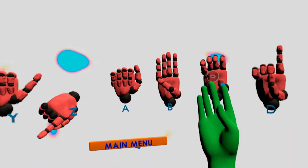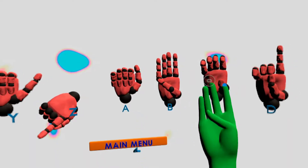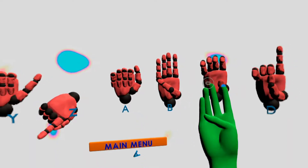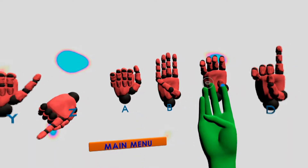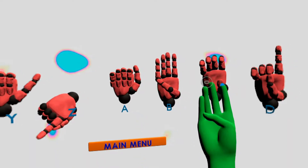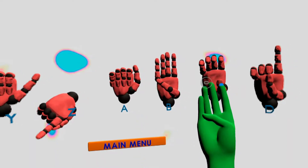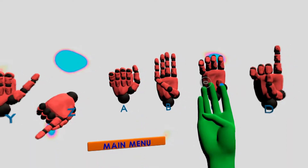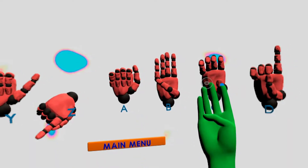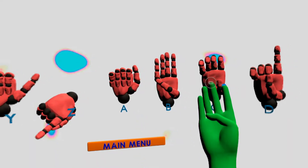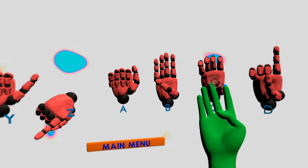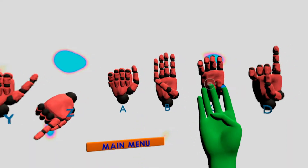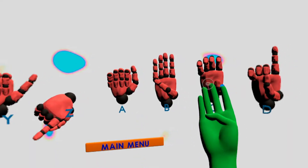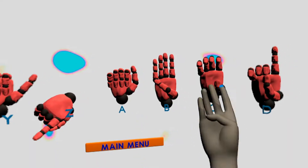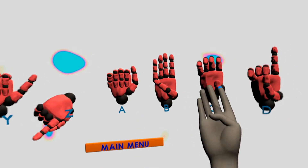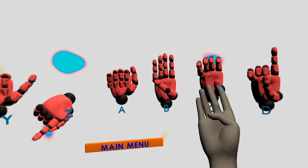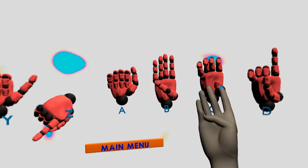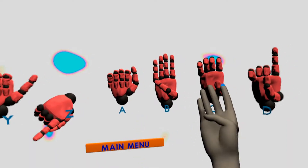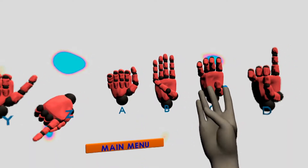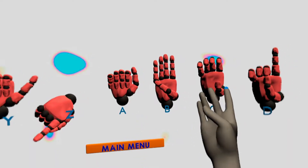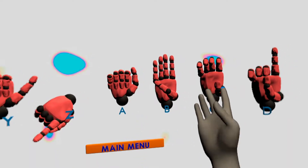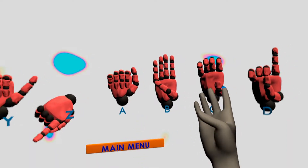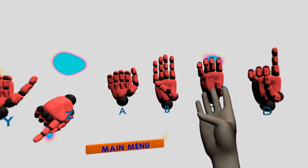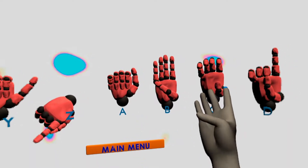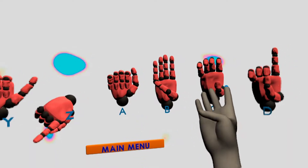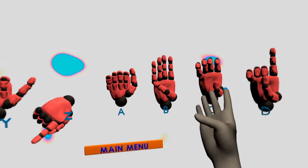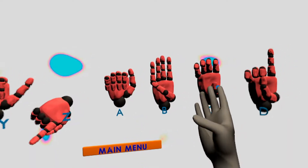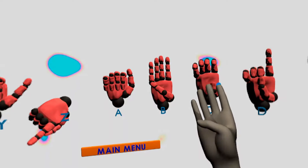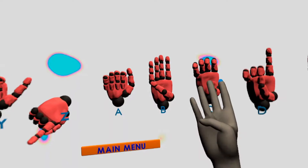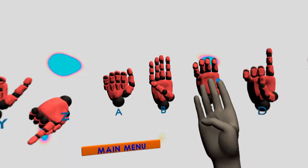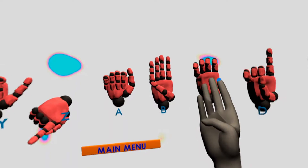I love these types of games and apps and I hope the developer pushes this as far as they can.